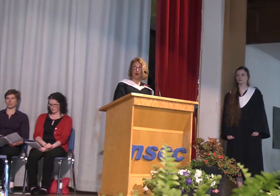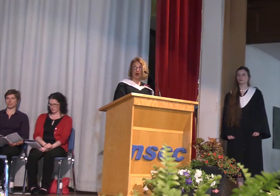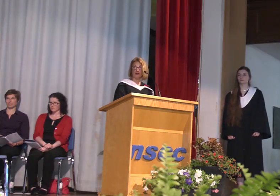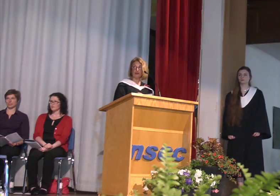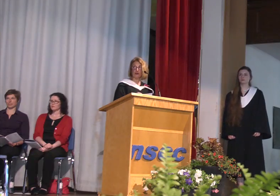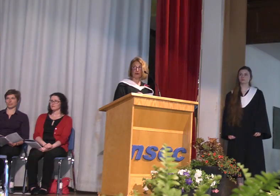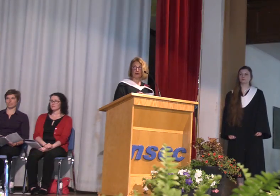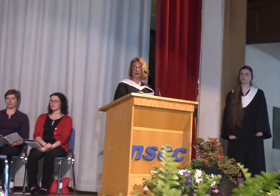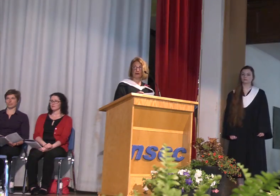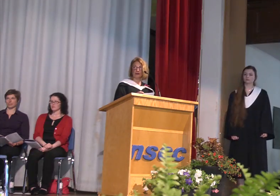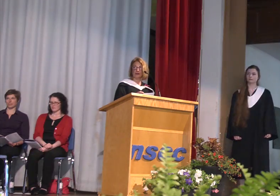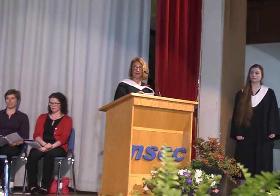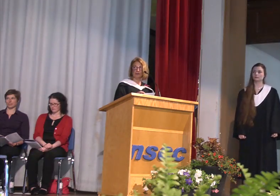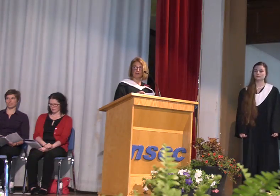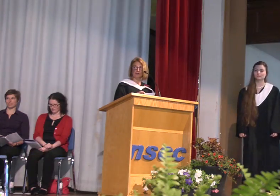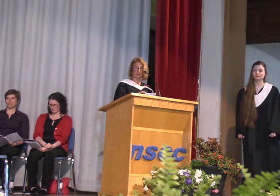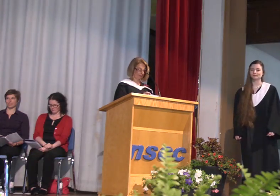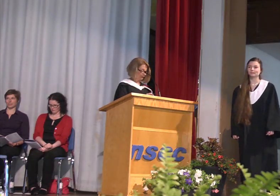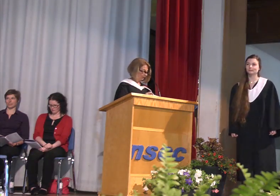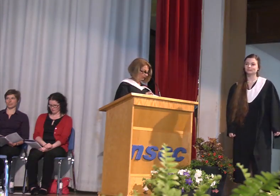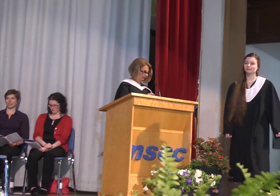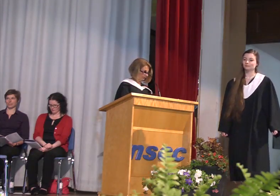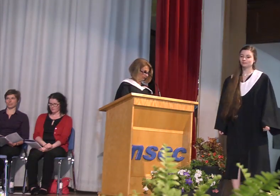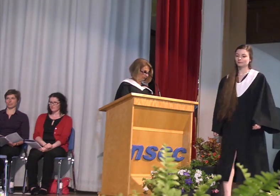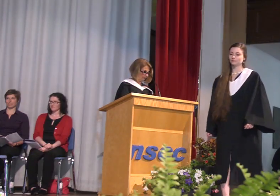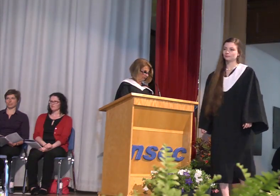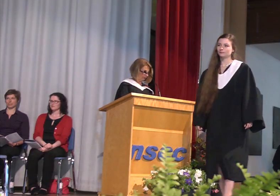Samantha Cross.